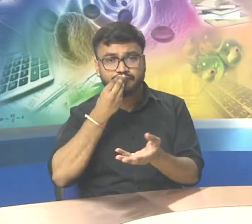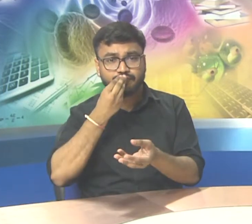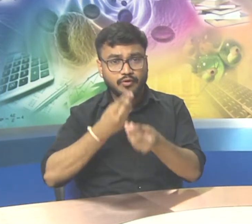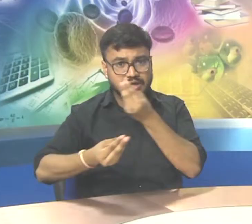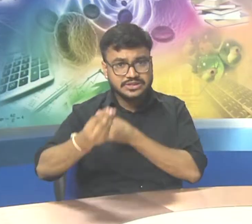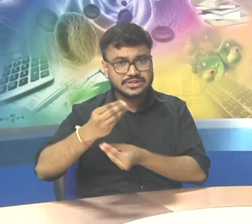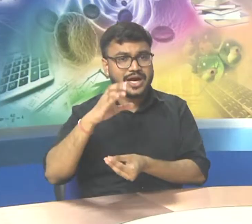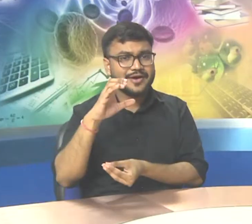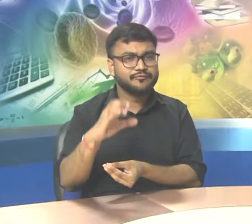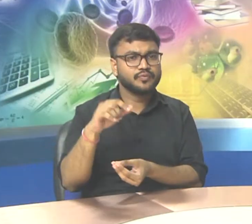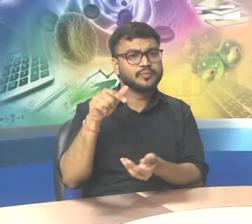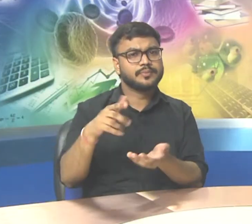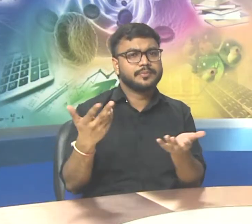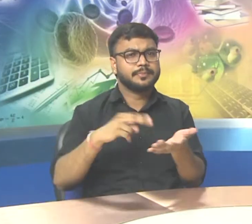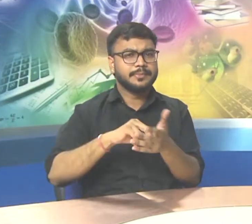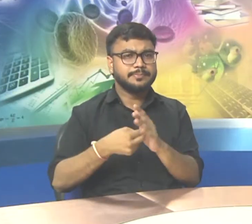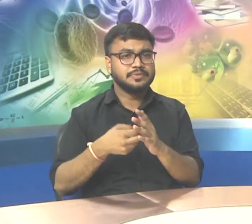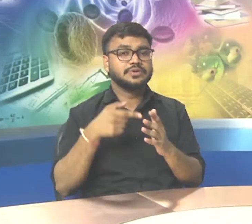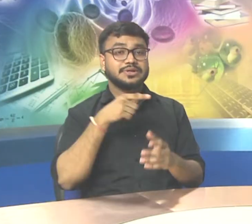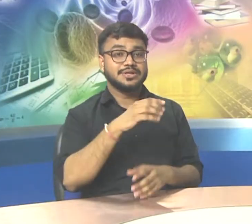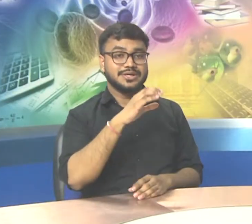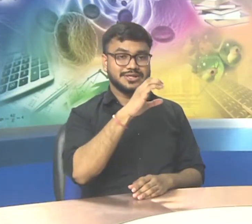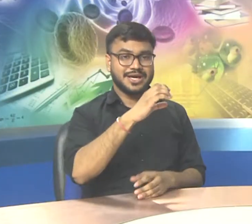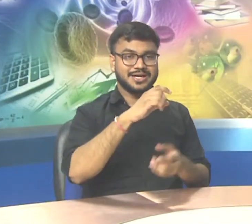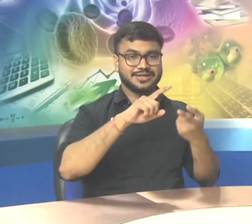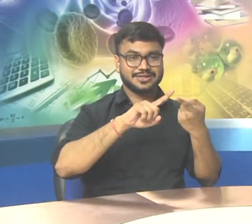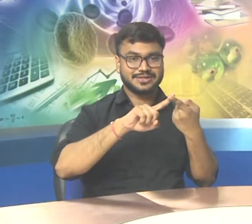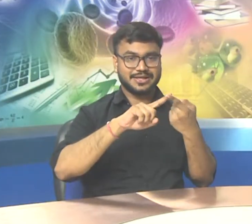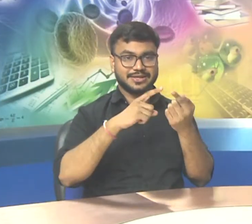Food sources of carbohydrate.